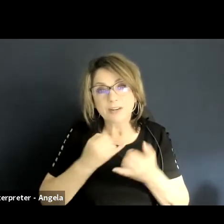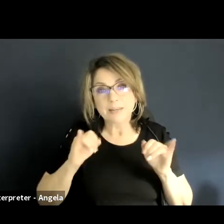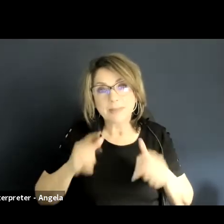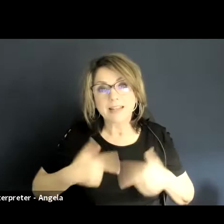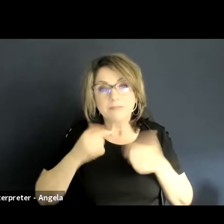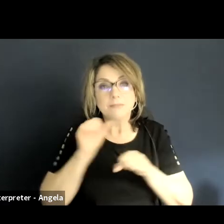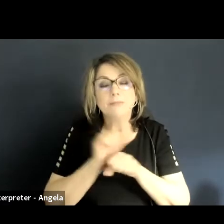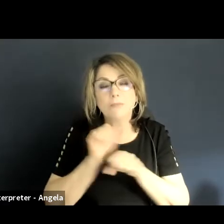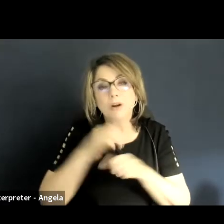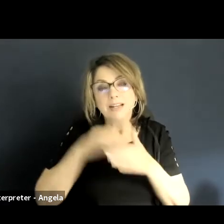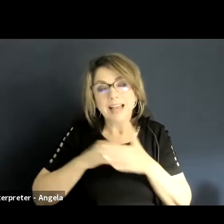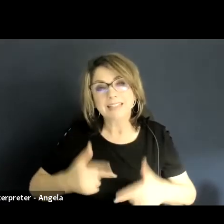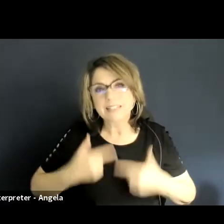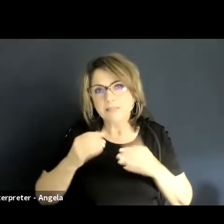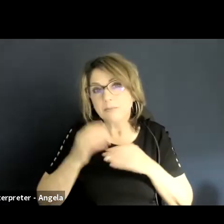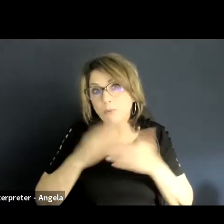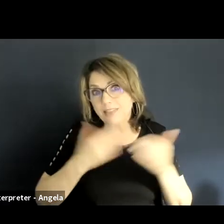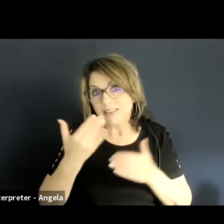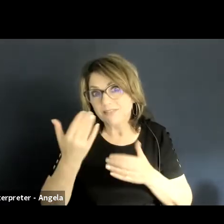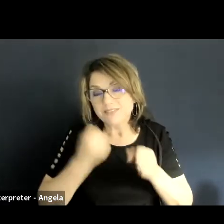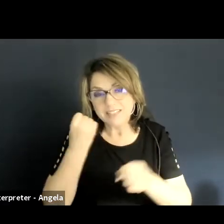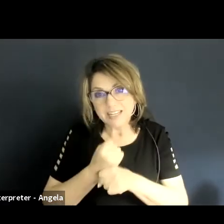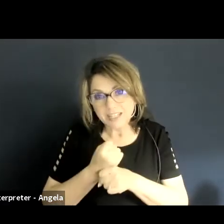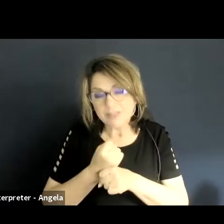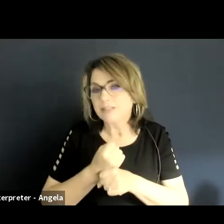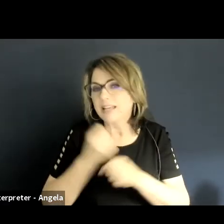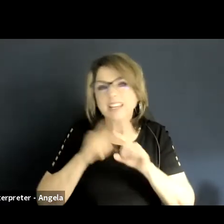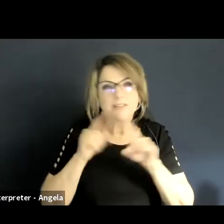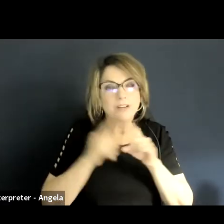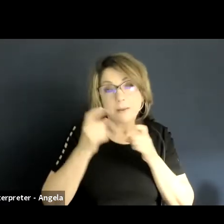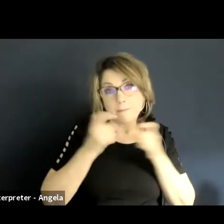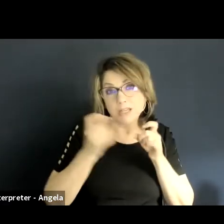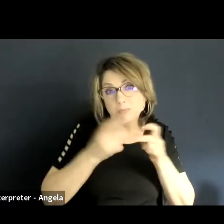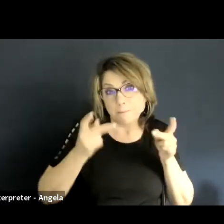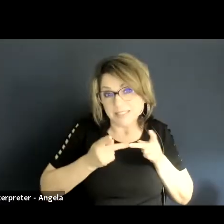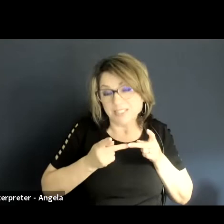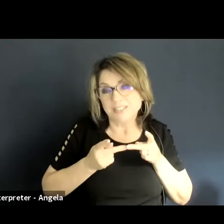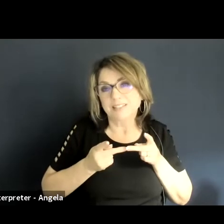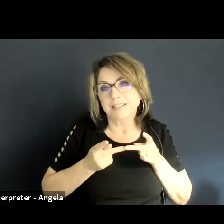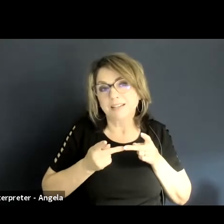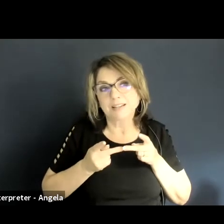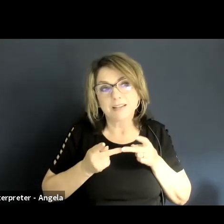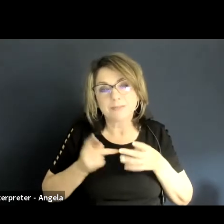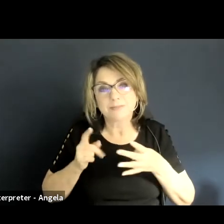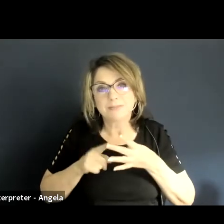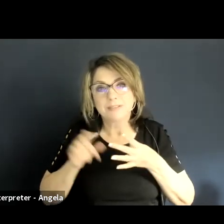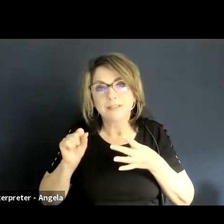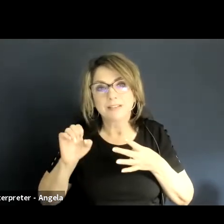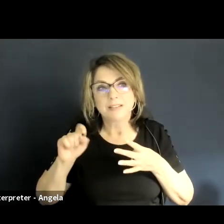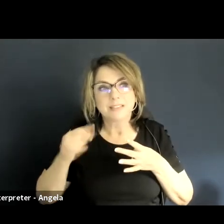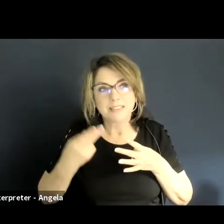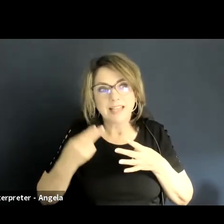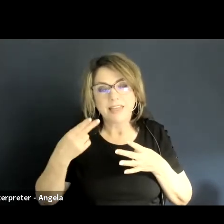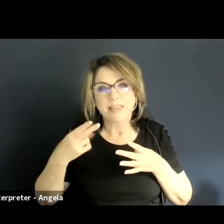at Access Living for more than 15 years and has held a variety of management positions. We also have Seth